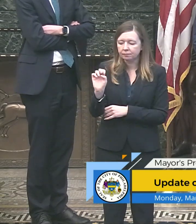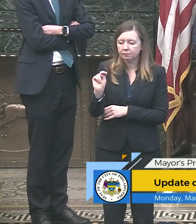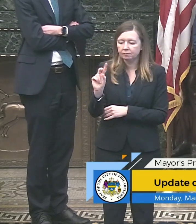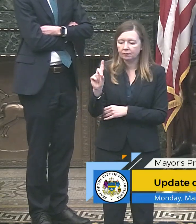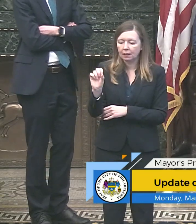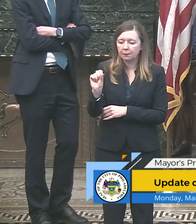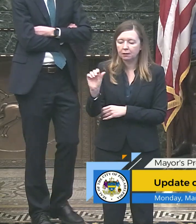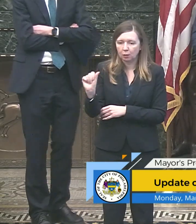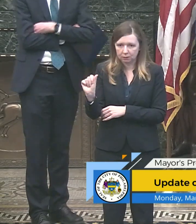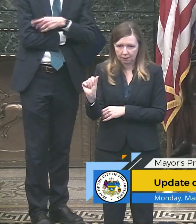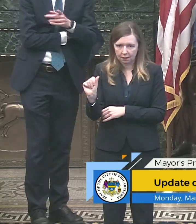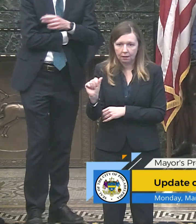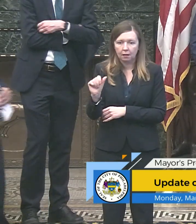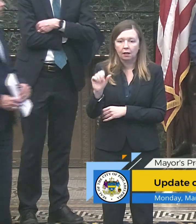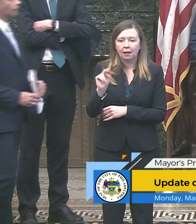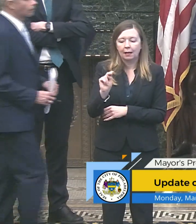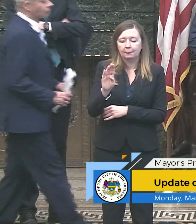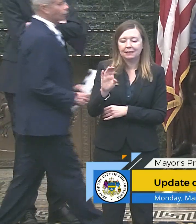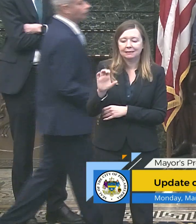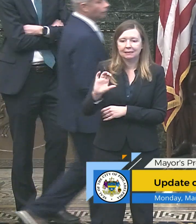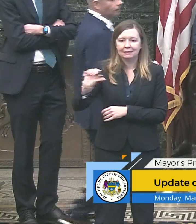NBC 10 Telemundo.